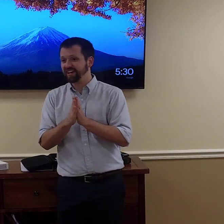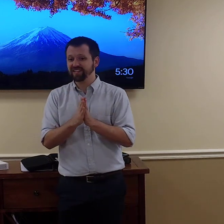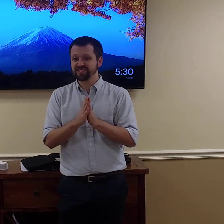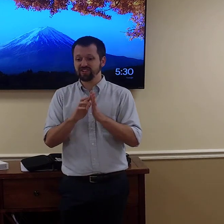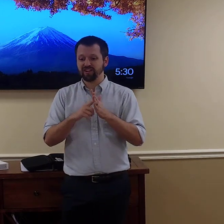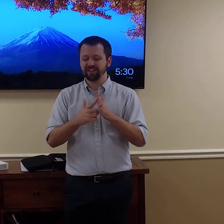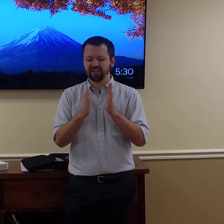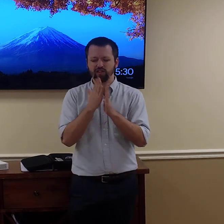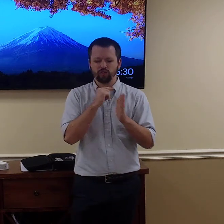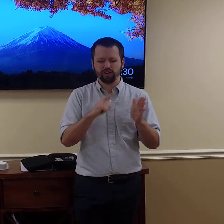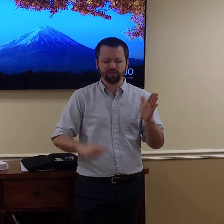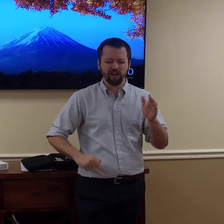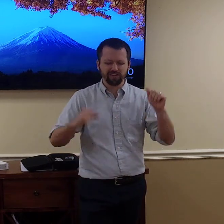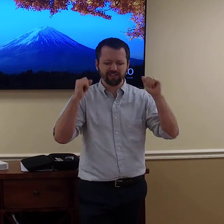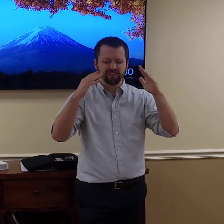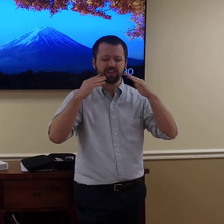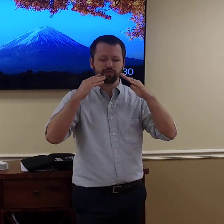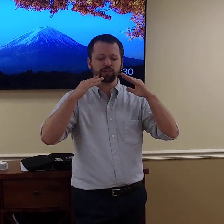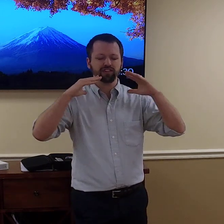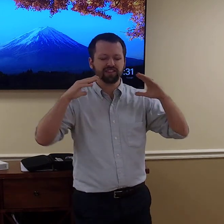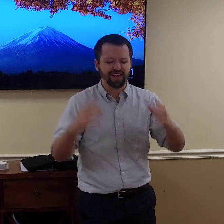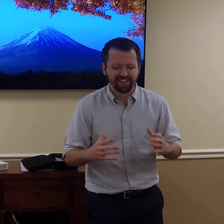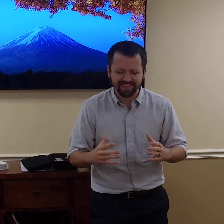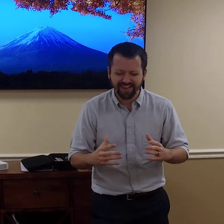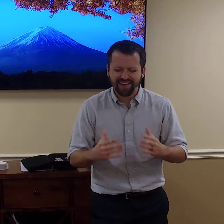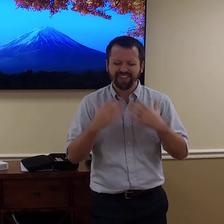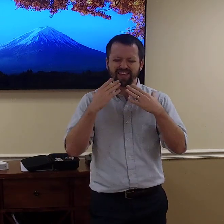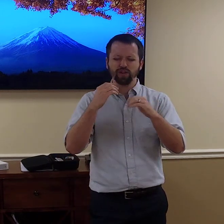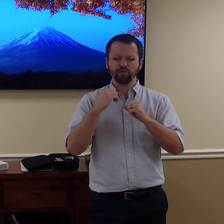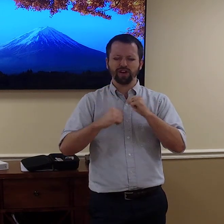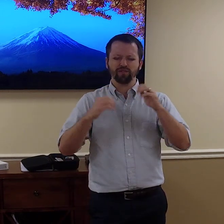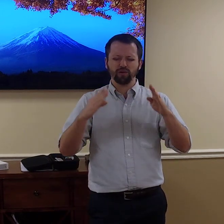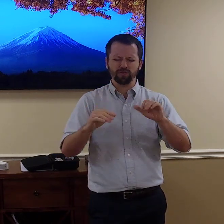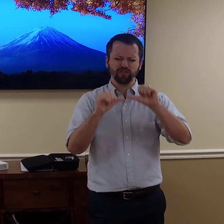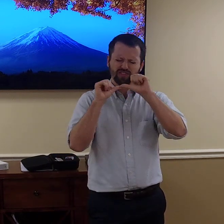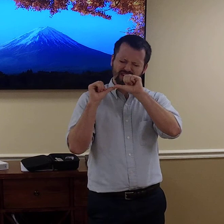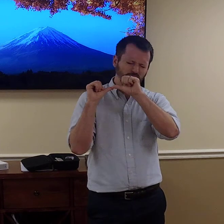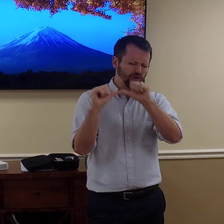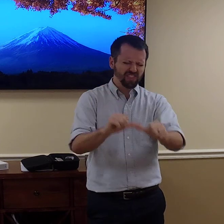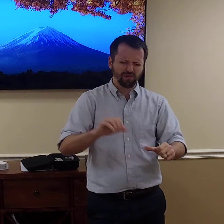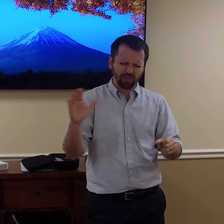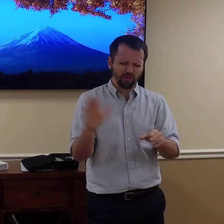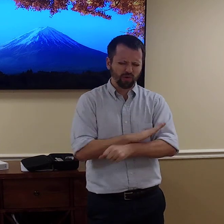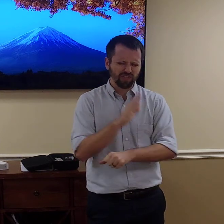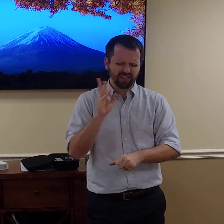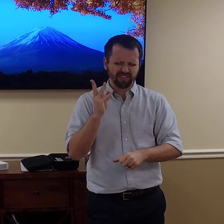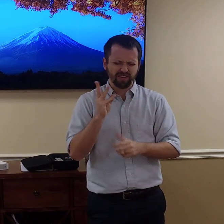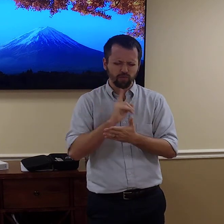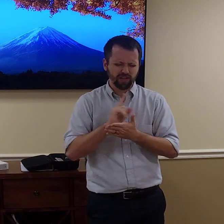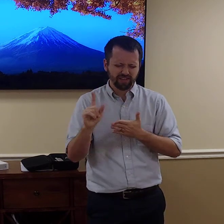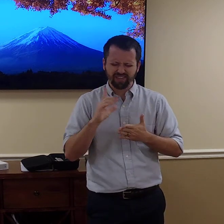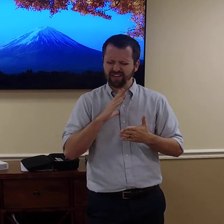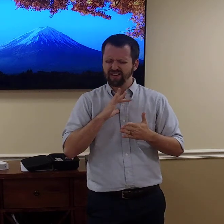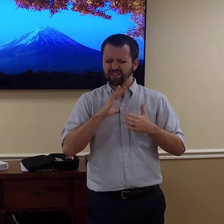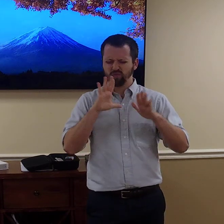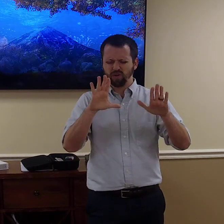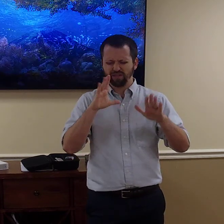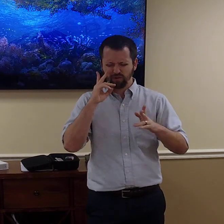get started. Dear Lord, Father, thank you for this class. Thank you for everyone who stuck with it for the whole 16 weeks. It's wonderful to